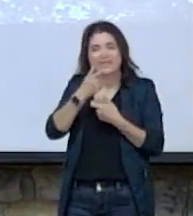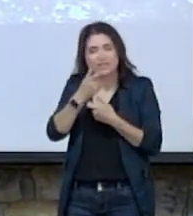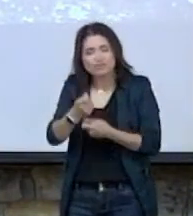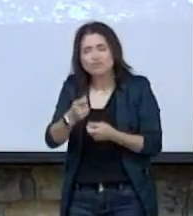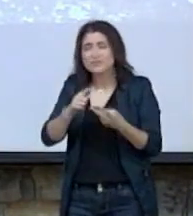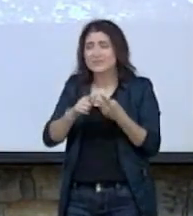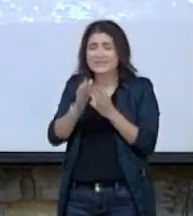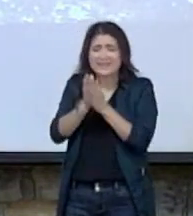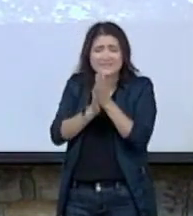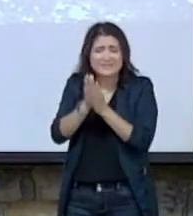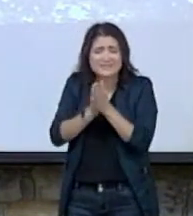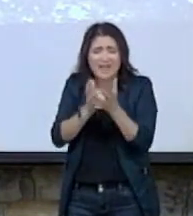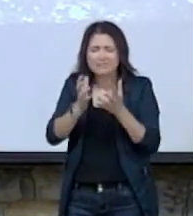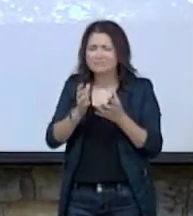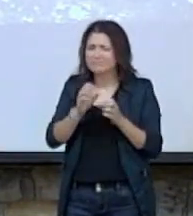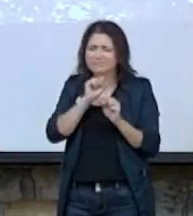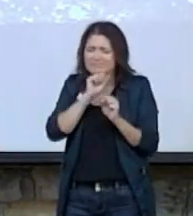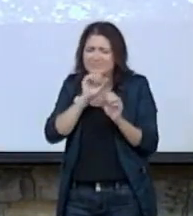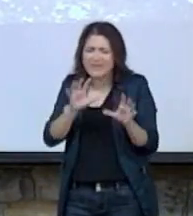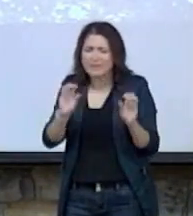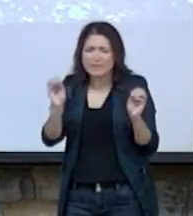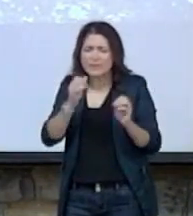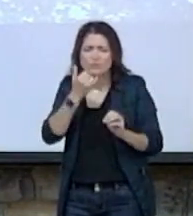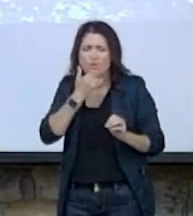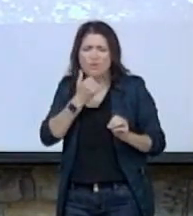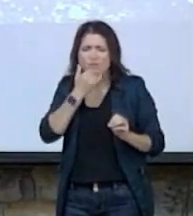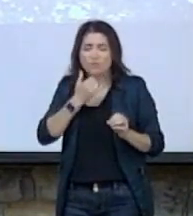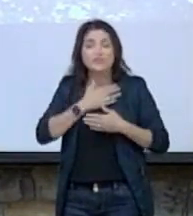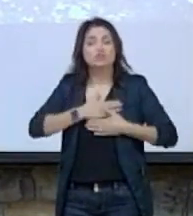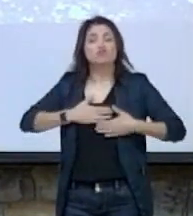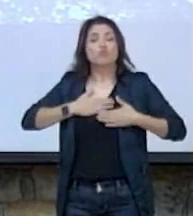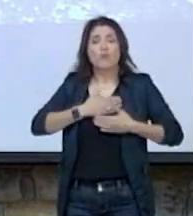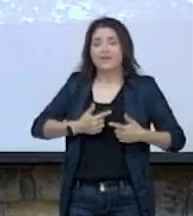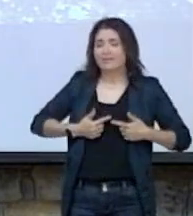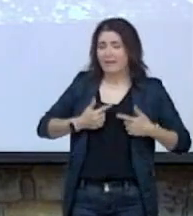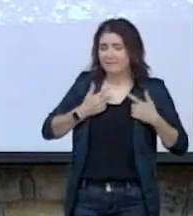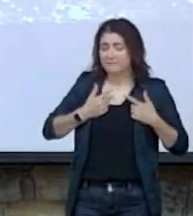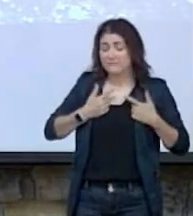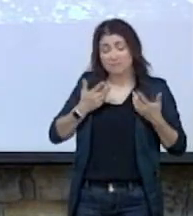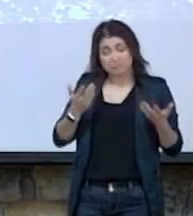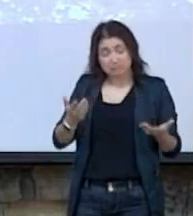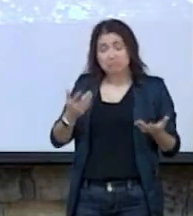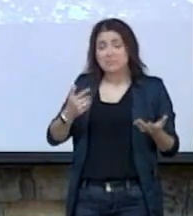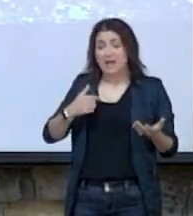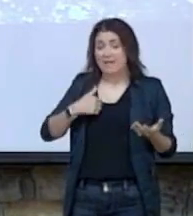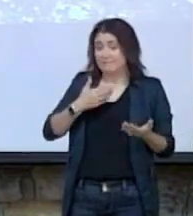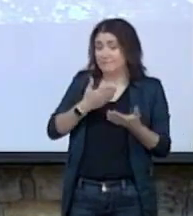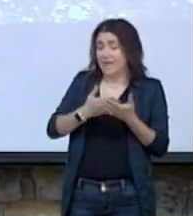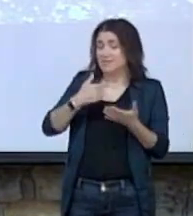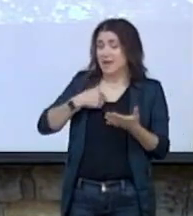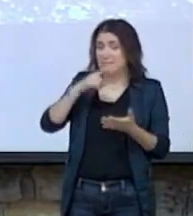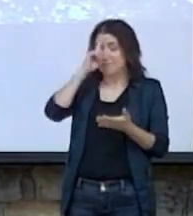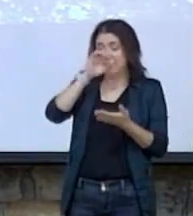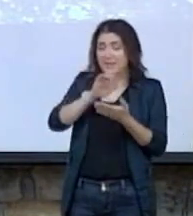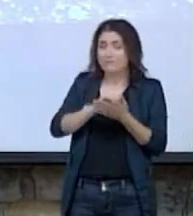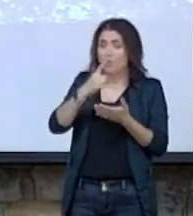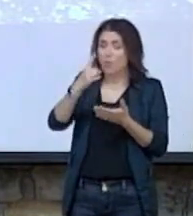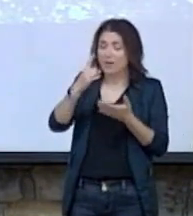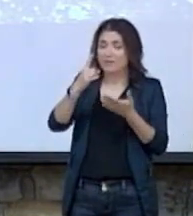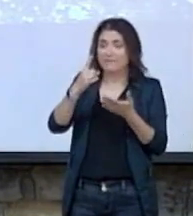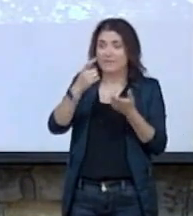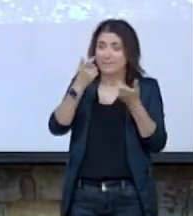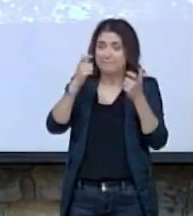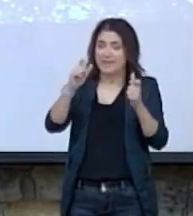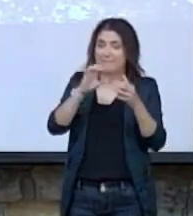desires, and there is absolutely nothing wrong with enjoying life. In fact, I believe one of the key messages from the book of